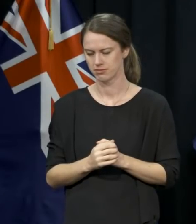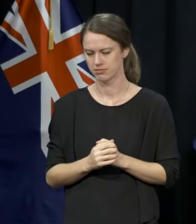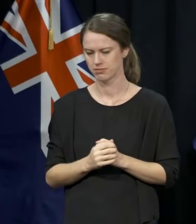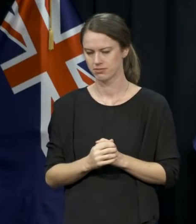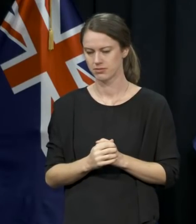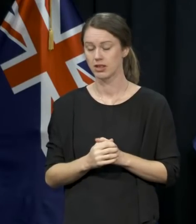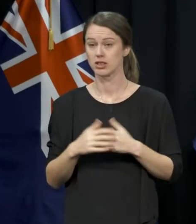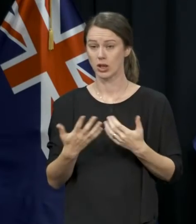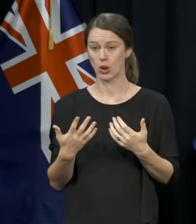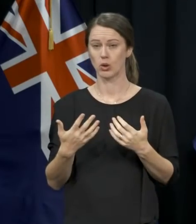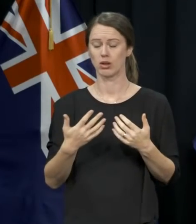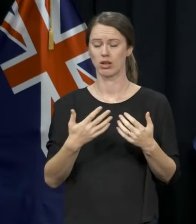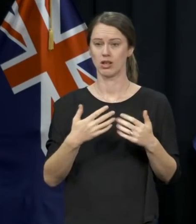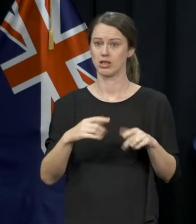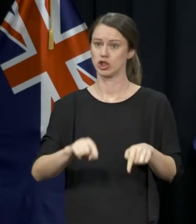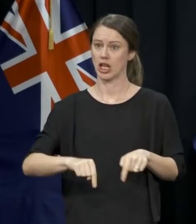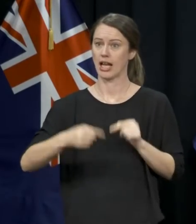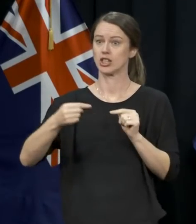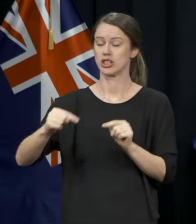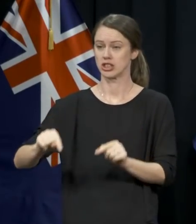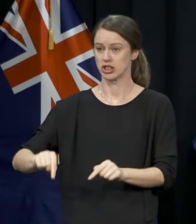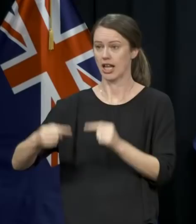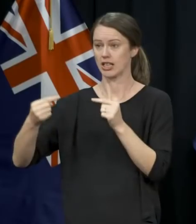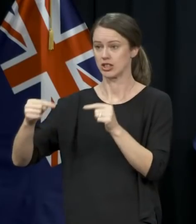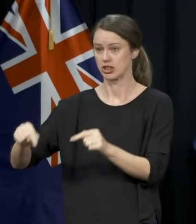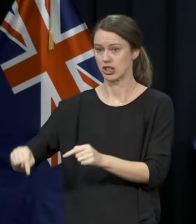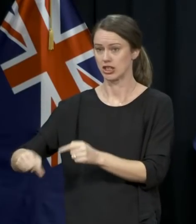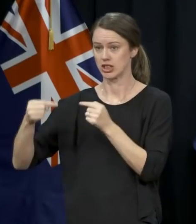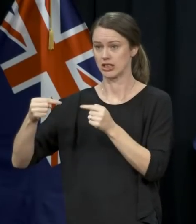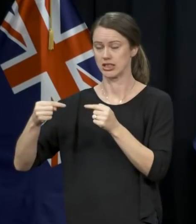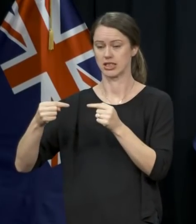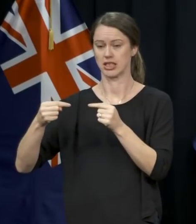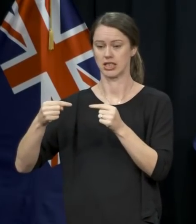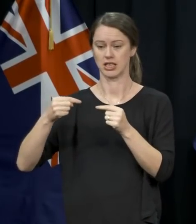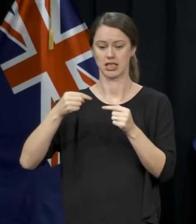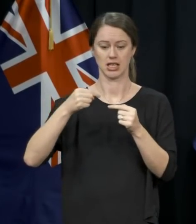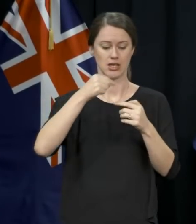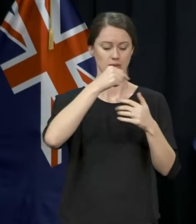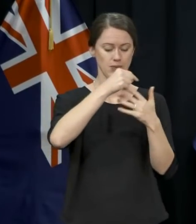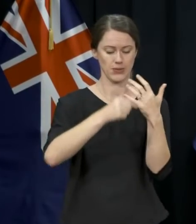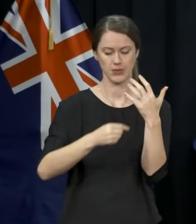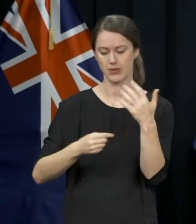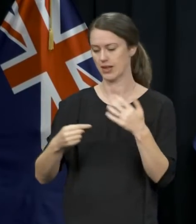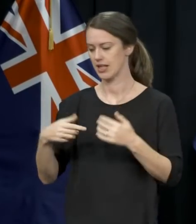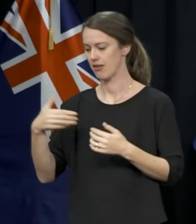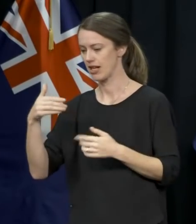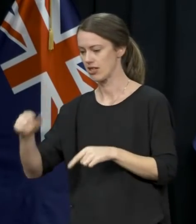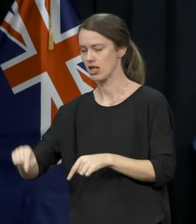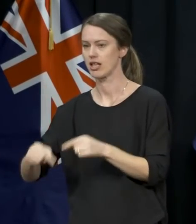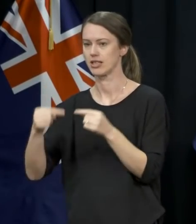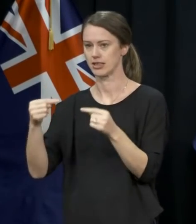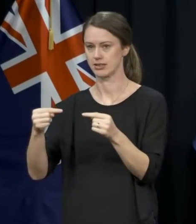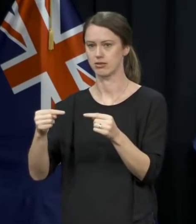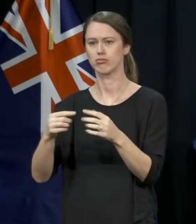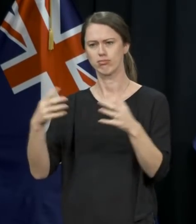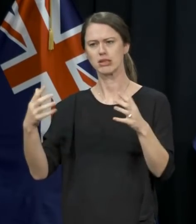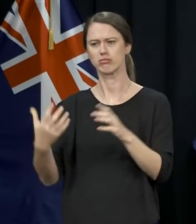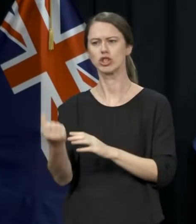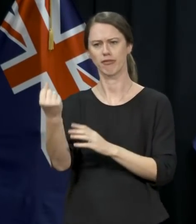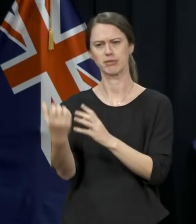are huge challenges, and these other things on top of those day-to-day challenges are significant